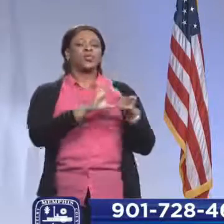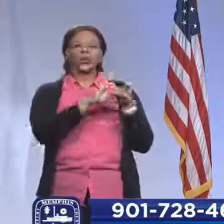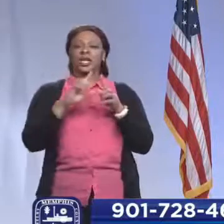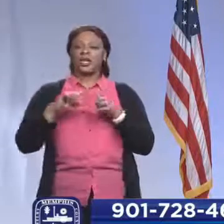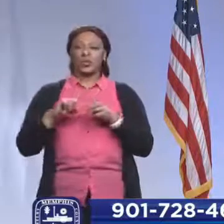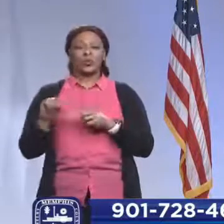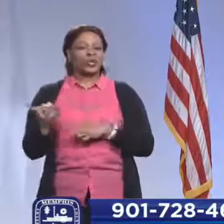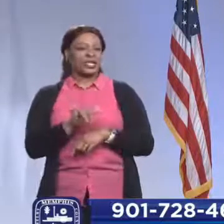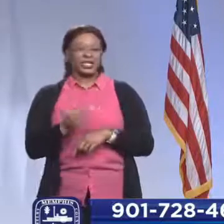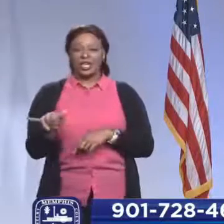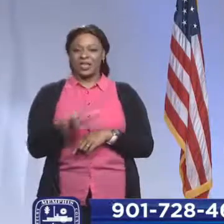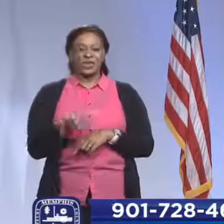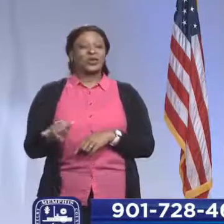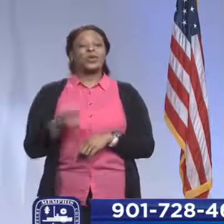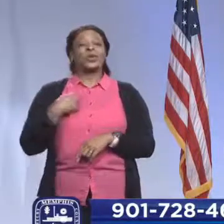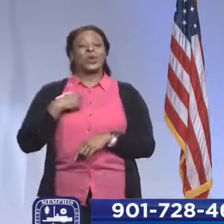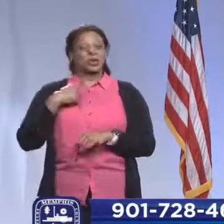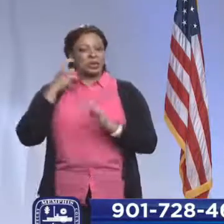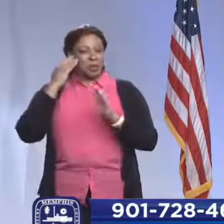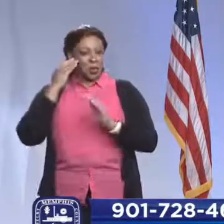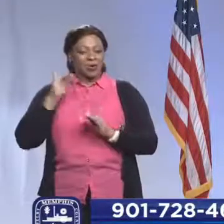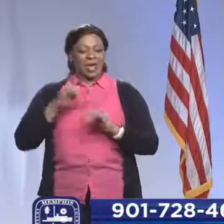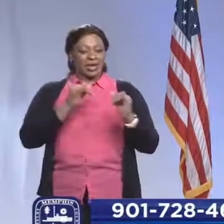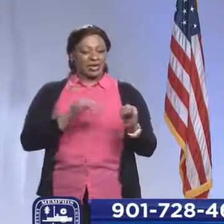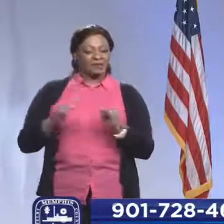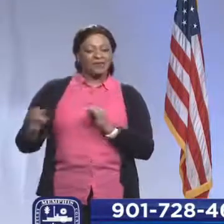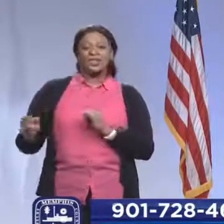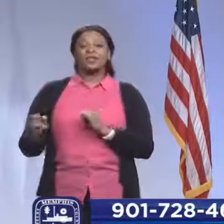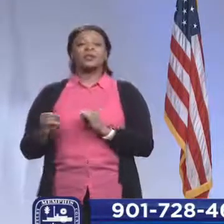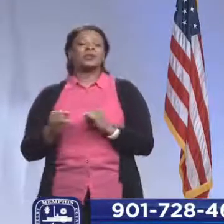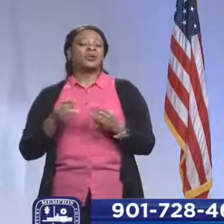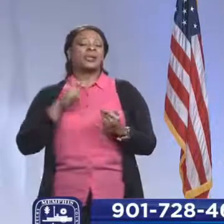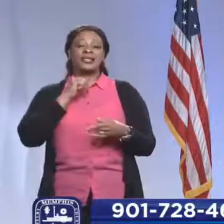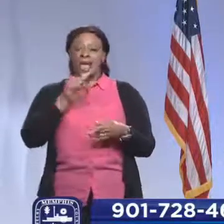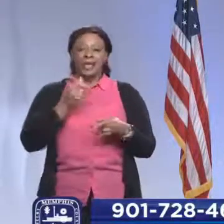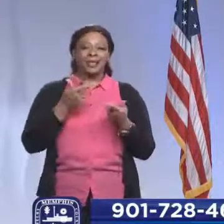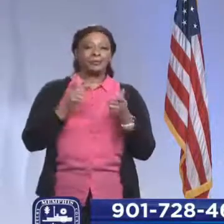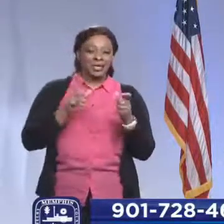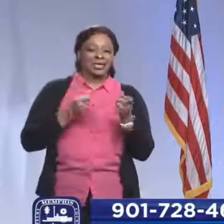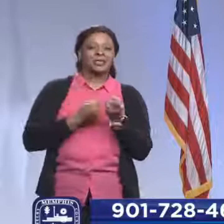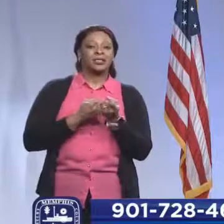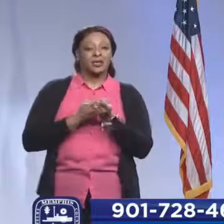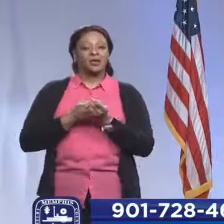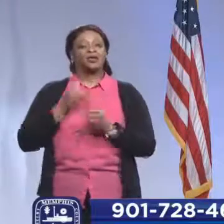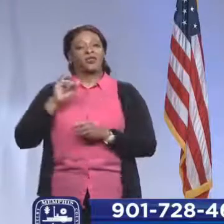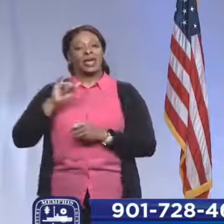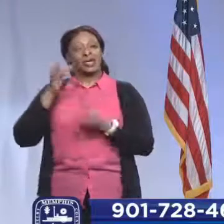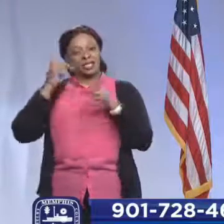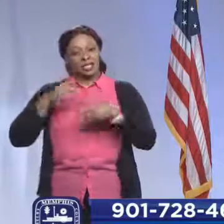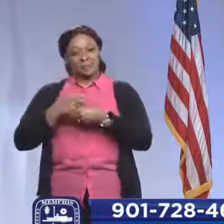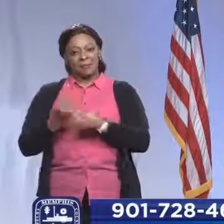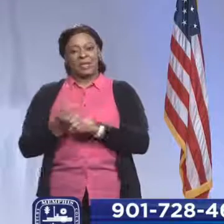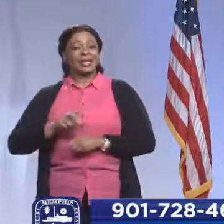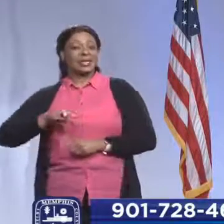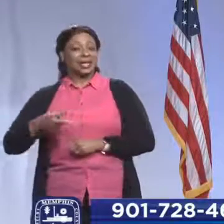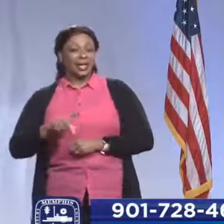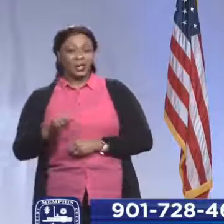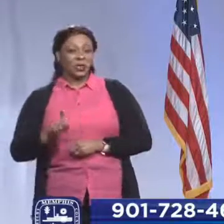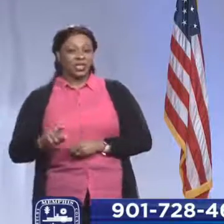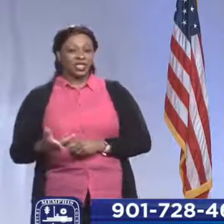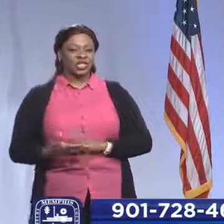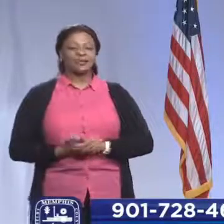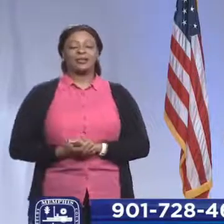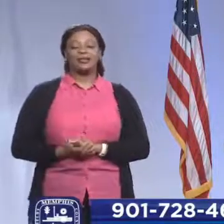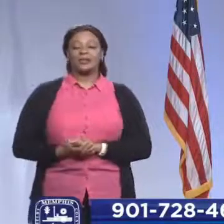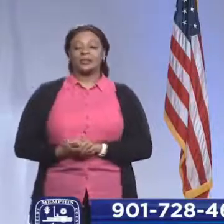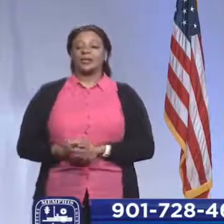and no individual particular measure is the driver of decision making. And your second question, please?